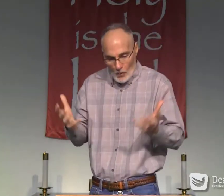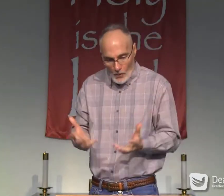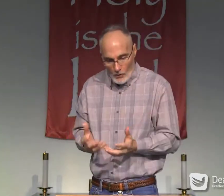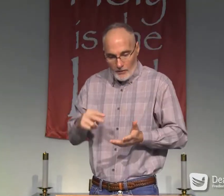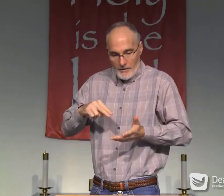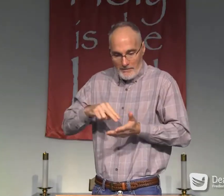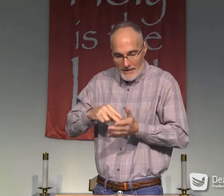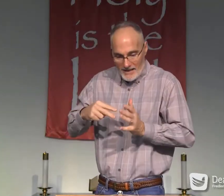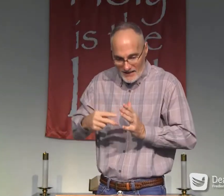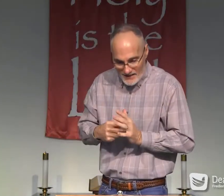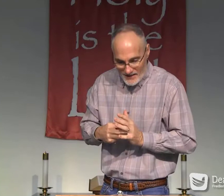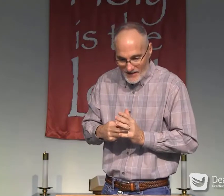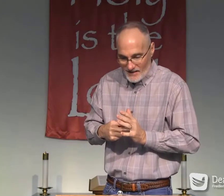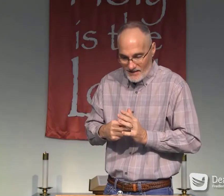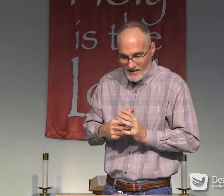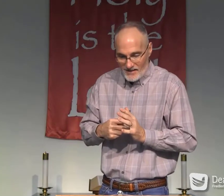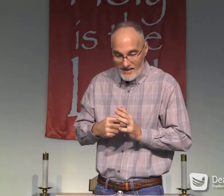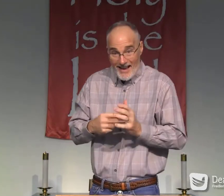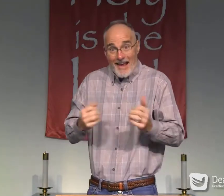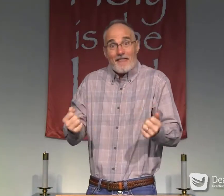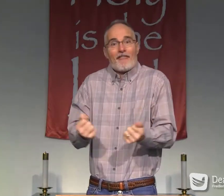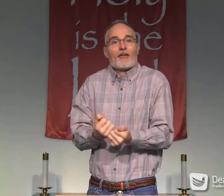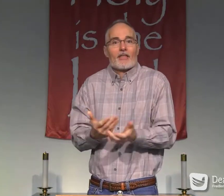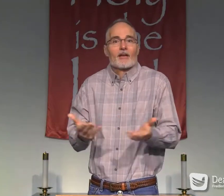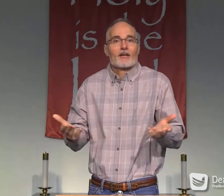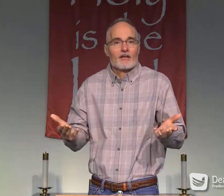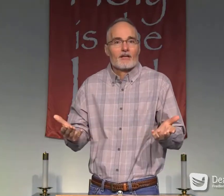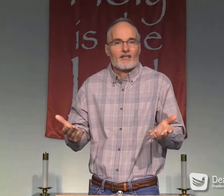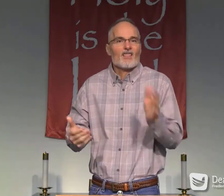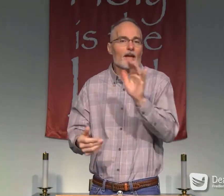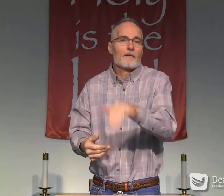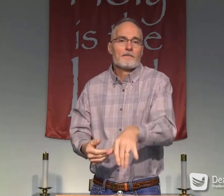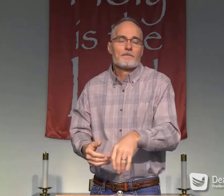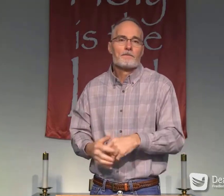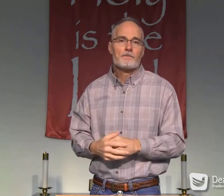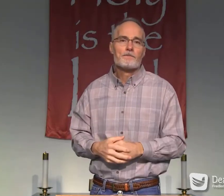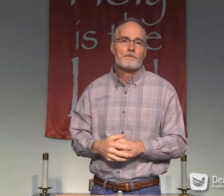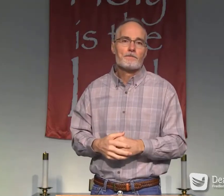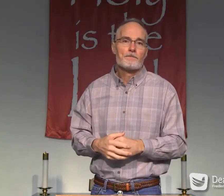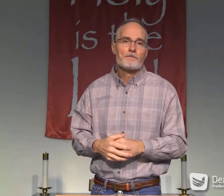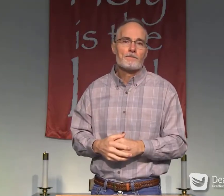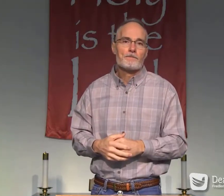If there's something in this world that means everything to you,